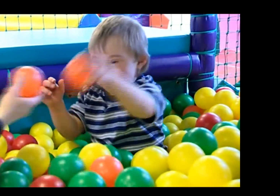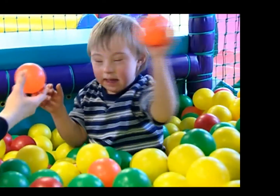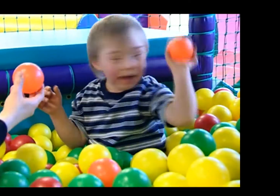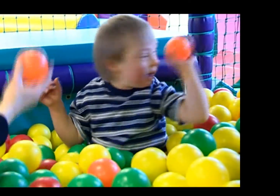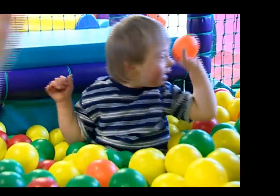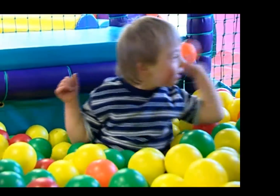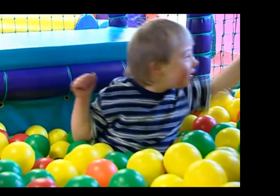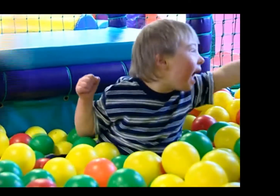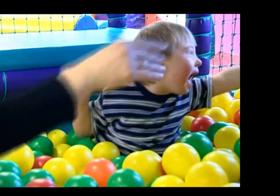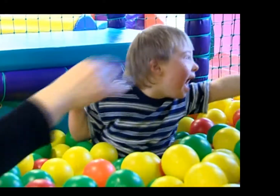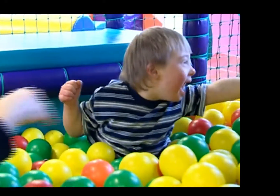Yeah? Go on.